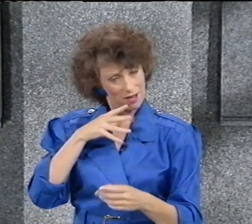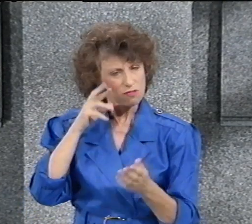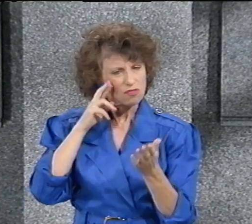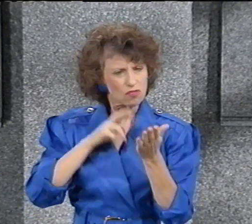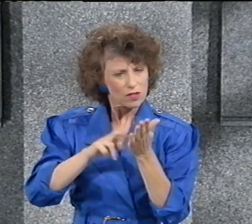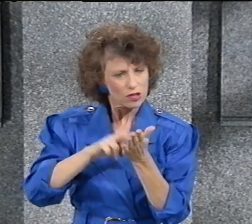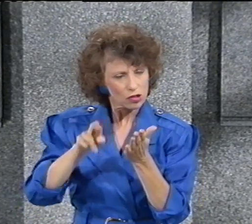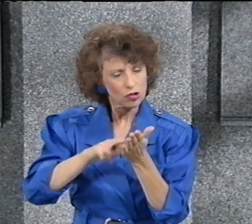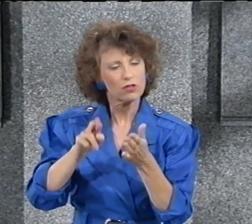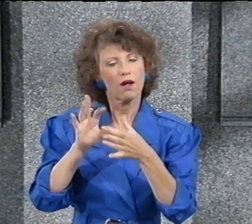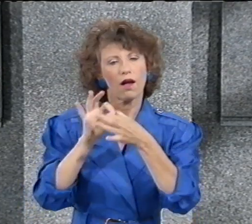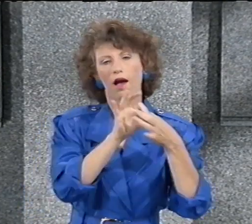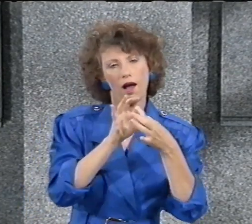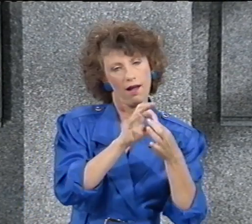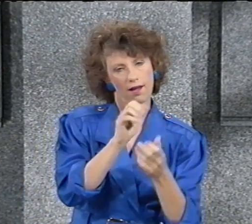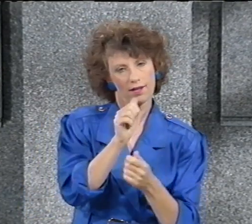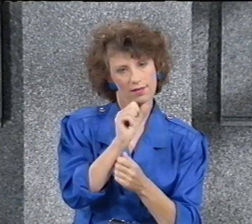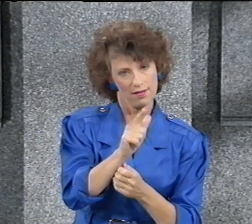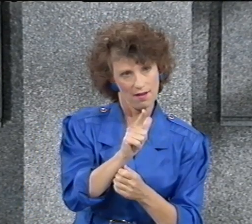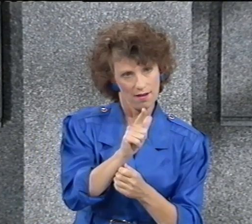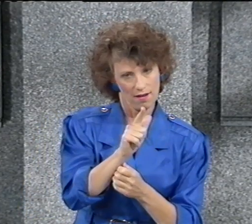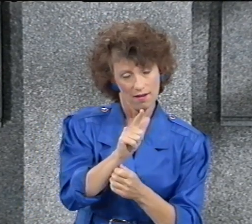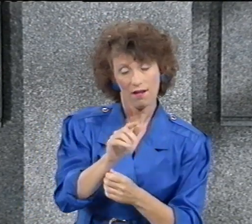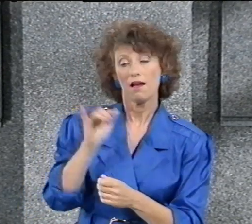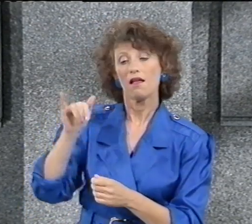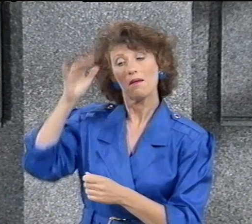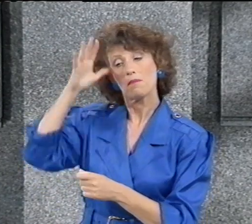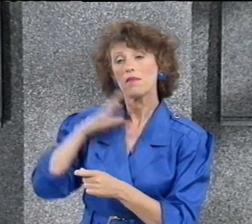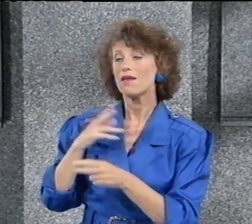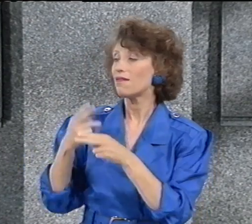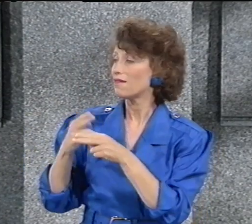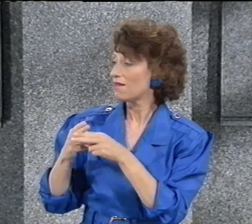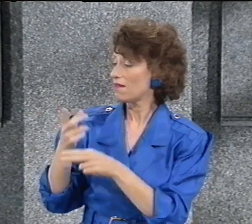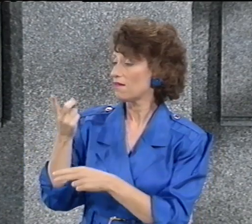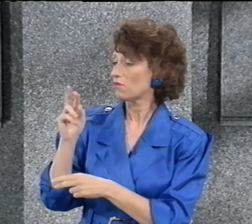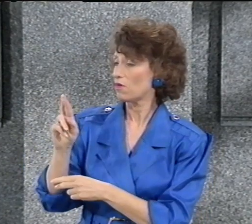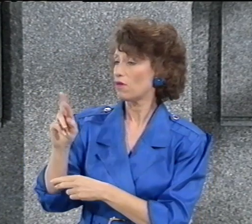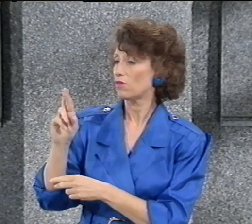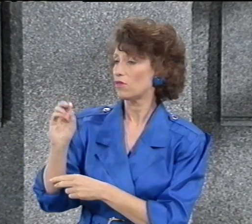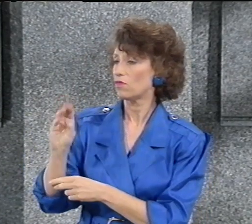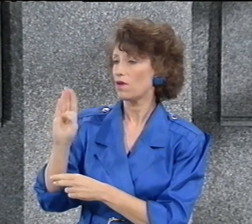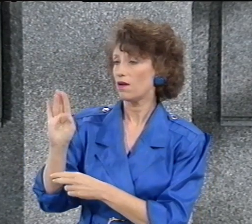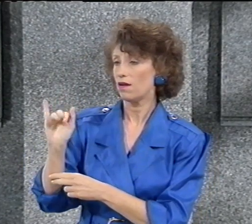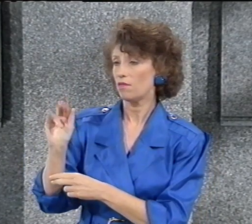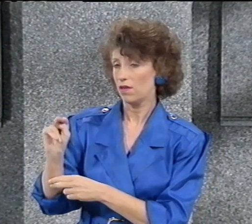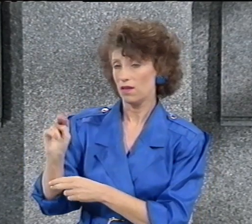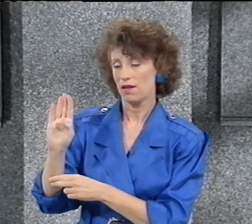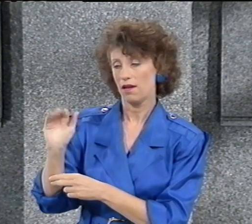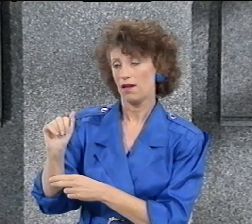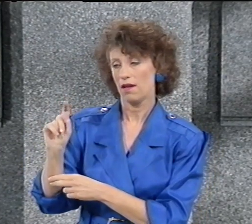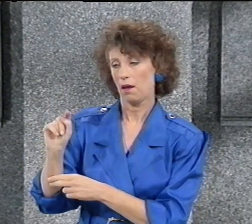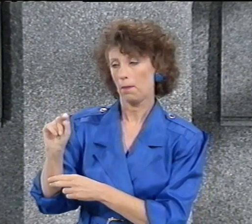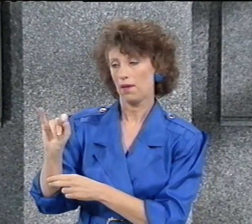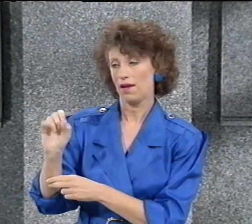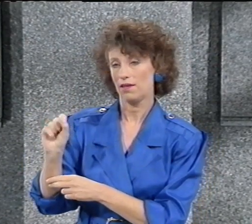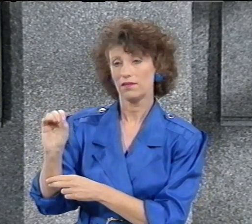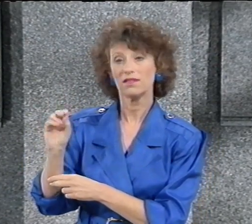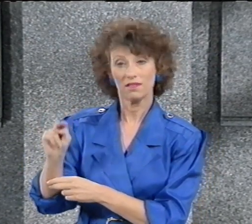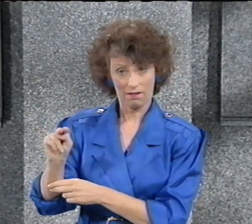Dr. Robin Battison, a hearing man who has a Ph.D. in linguistics, conducted research